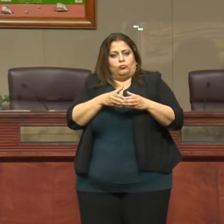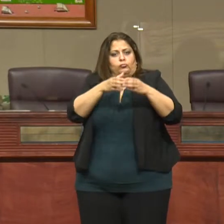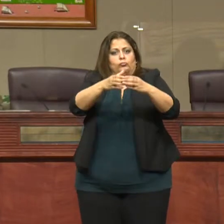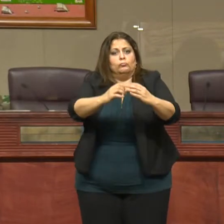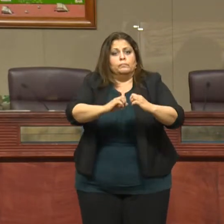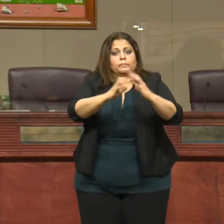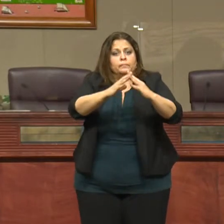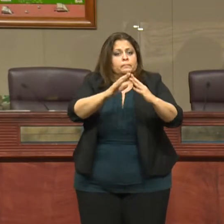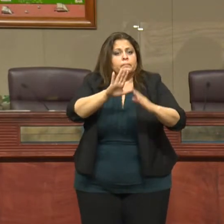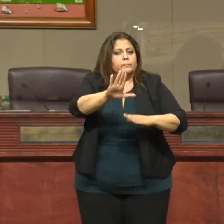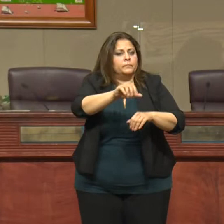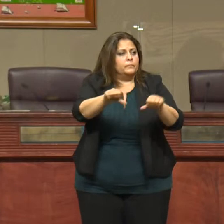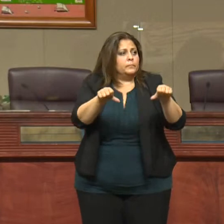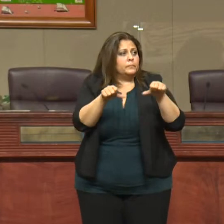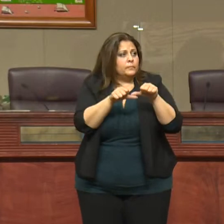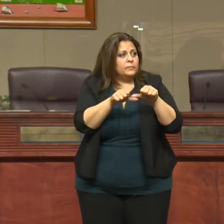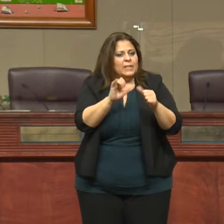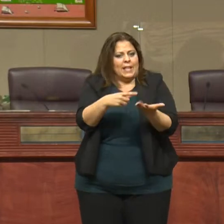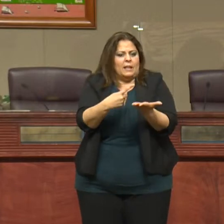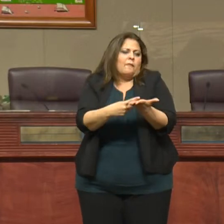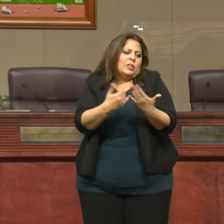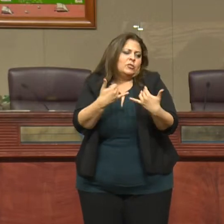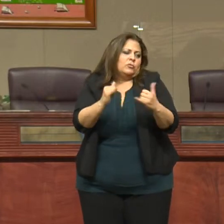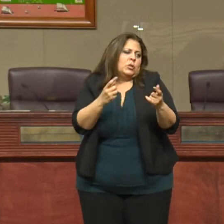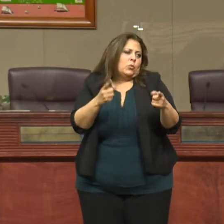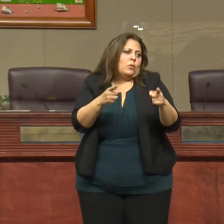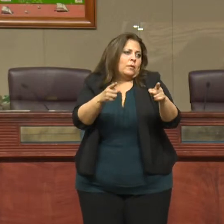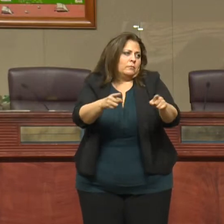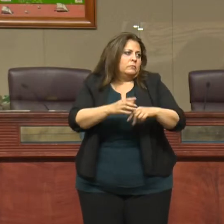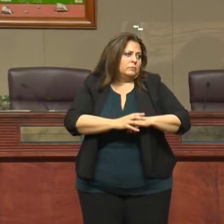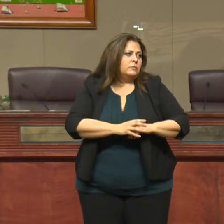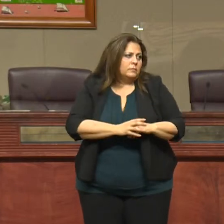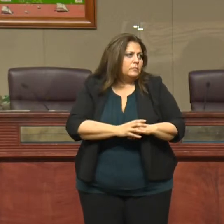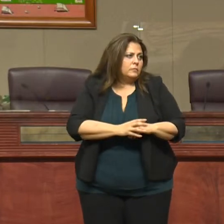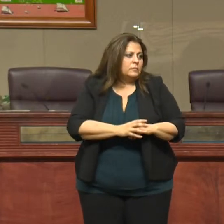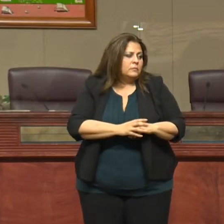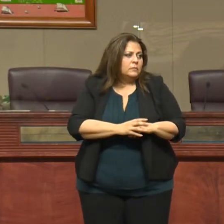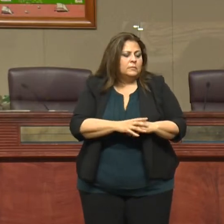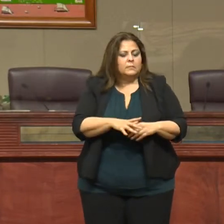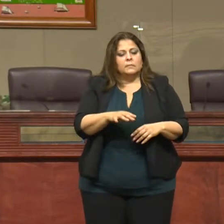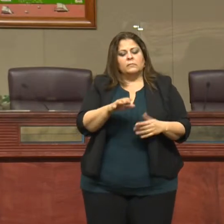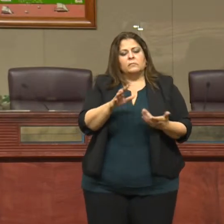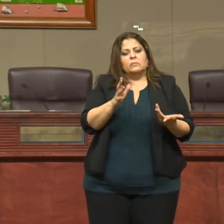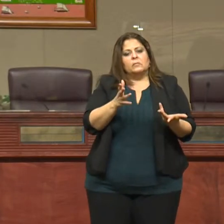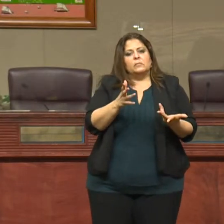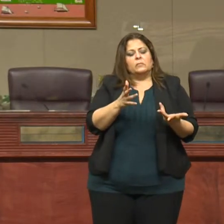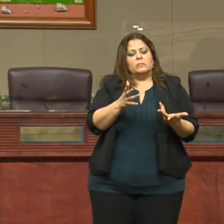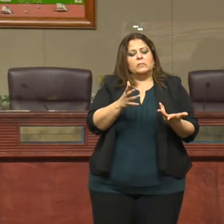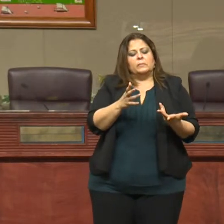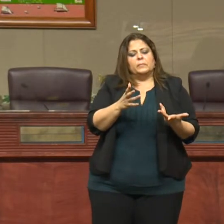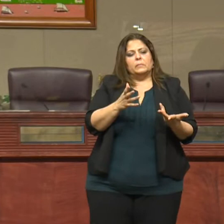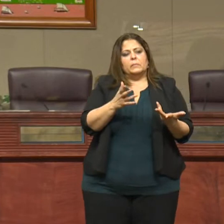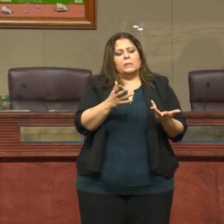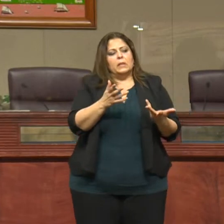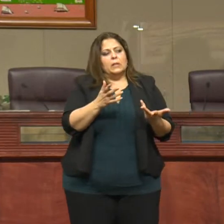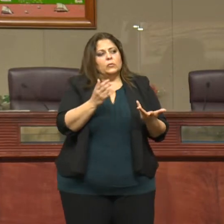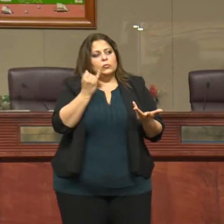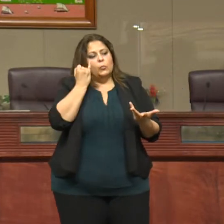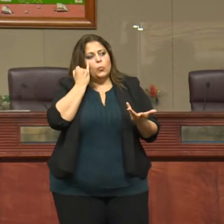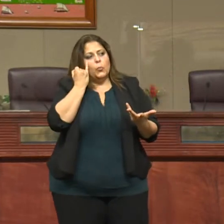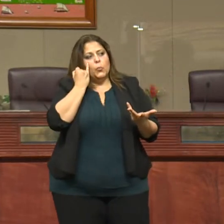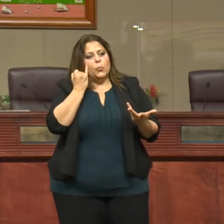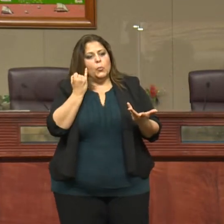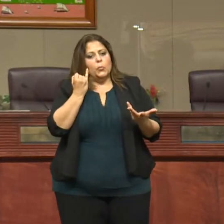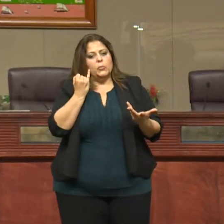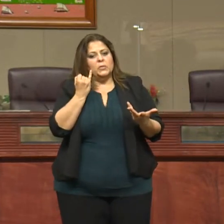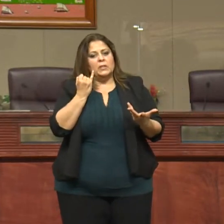And those are ongoing conversations that we have. It becomes fairly difficult if we single out a